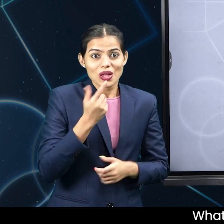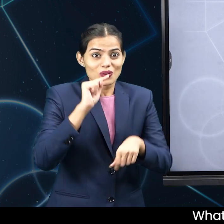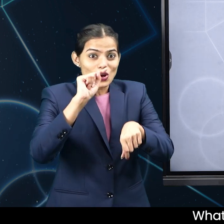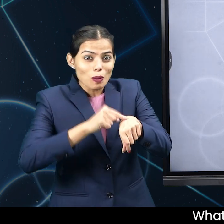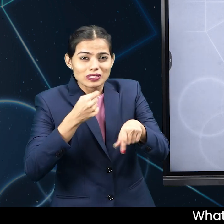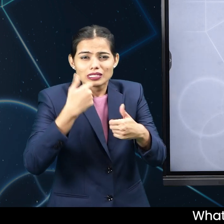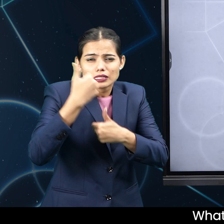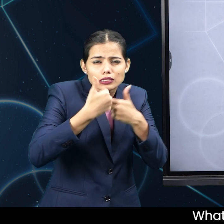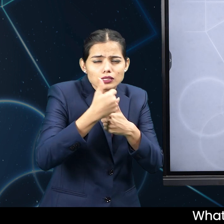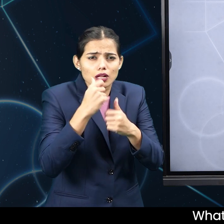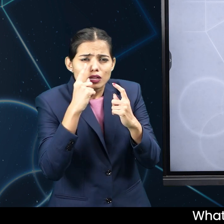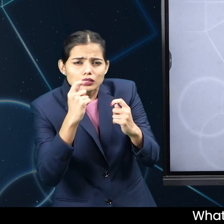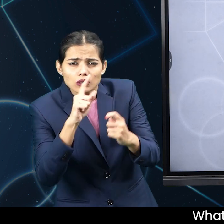What are random experiments?